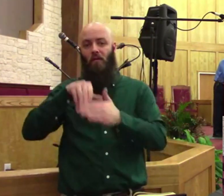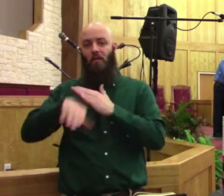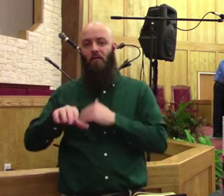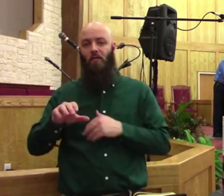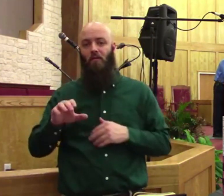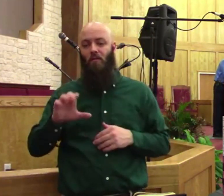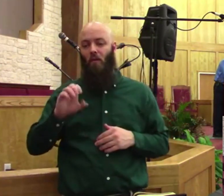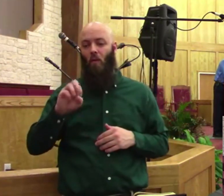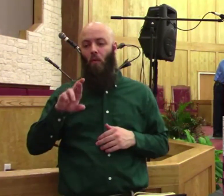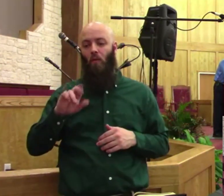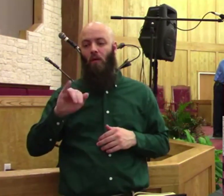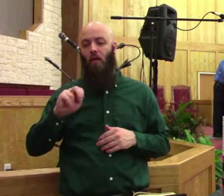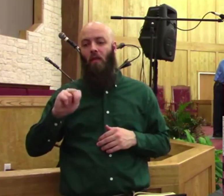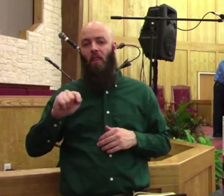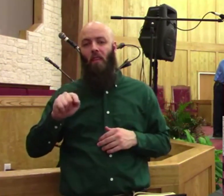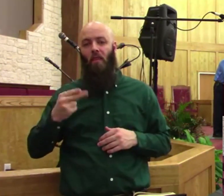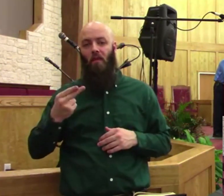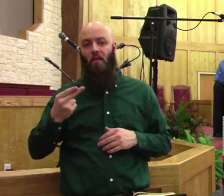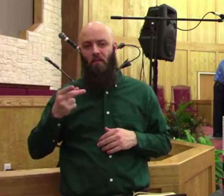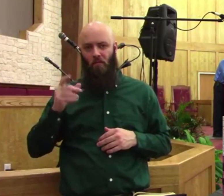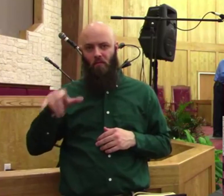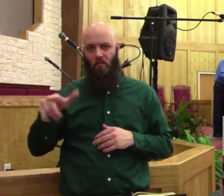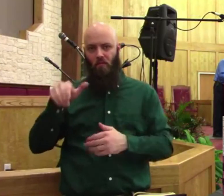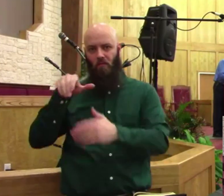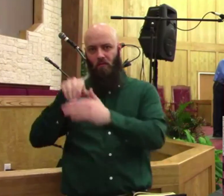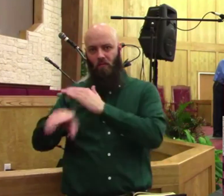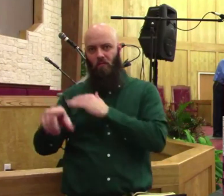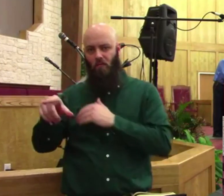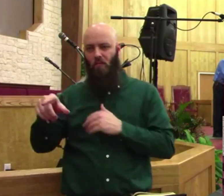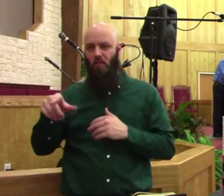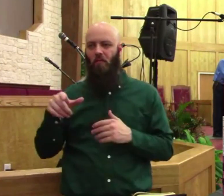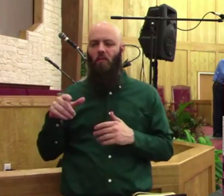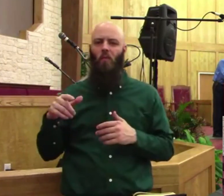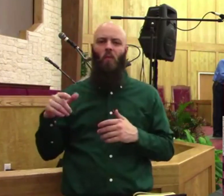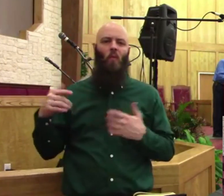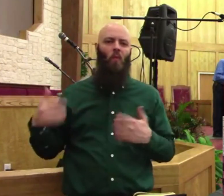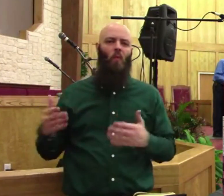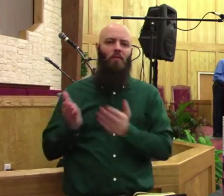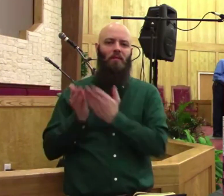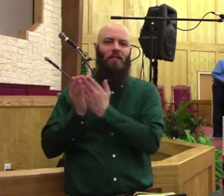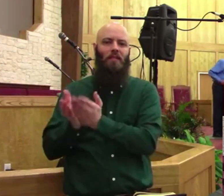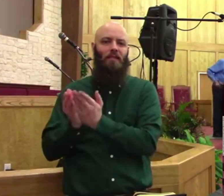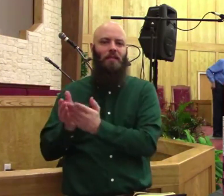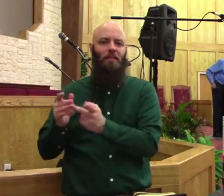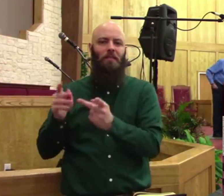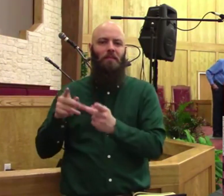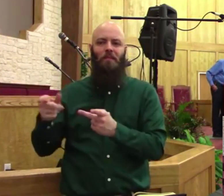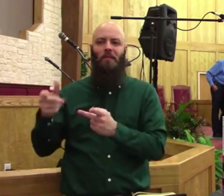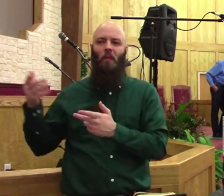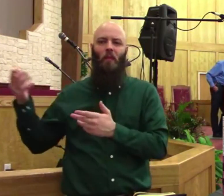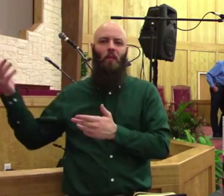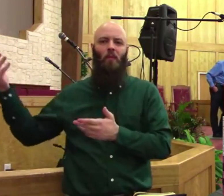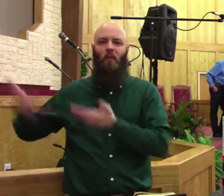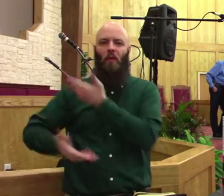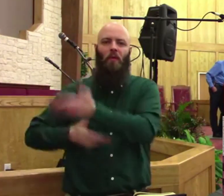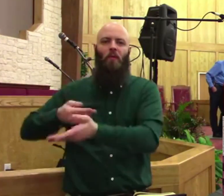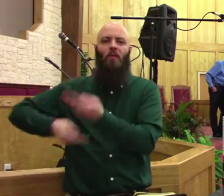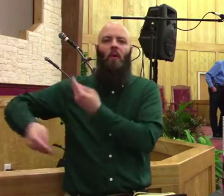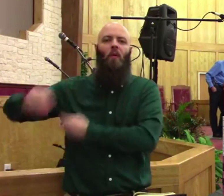Corinthians, a bustling seaport, busy, busy, busy with commerce.